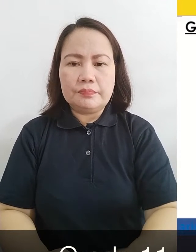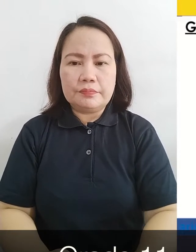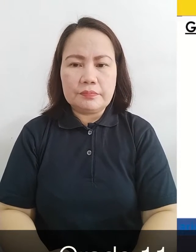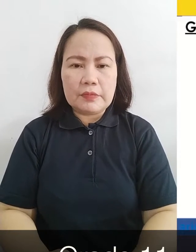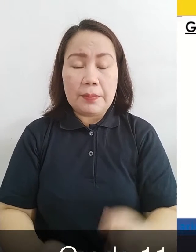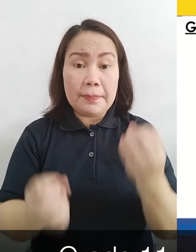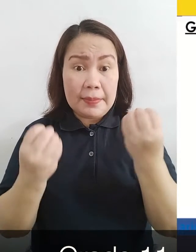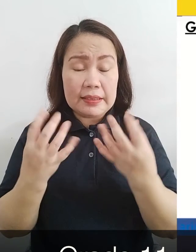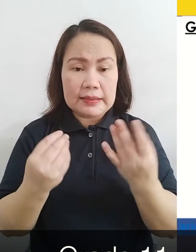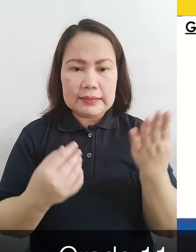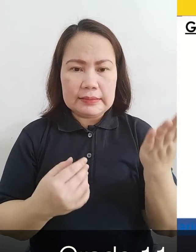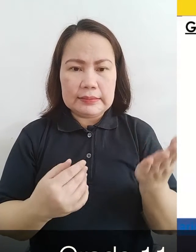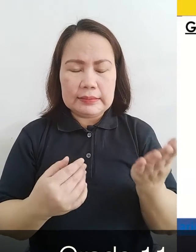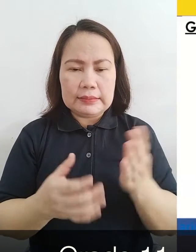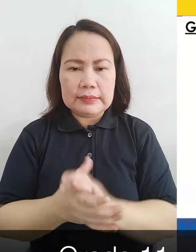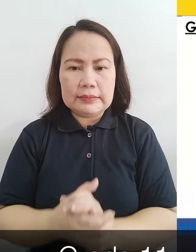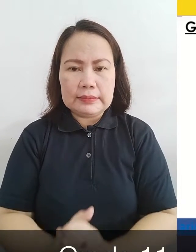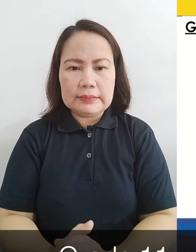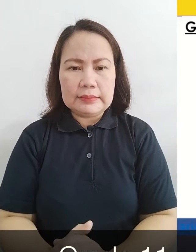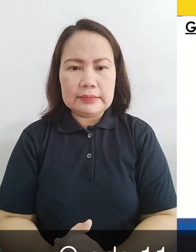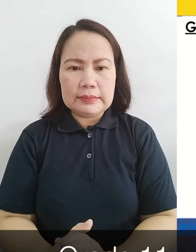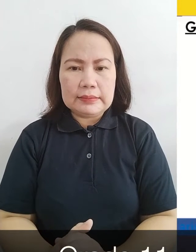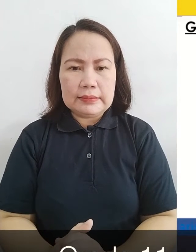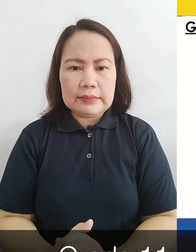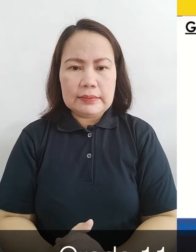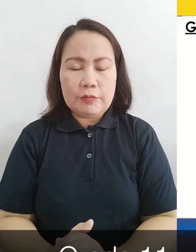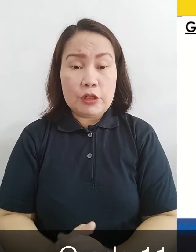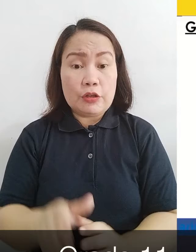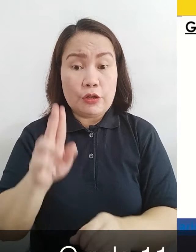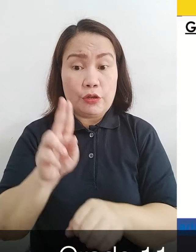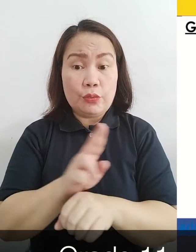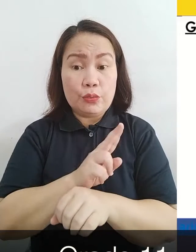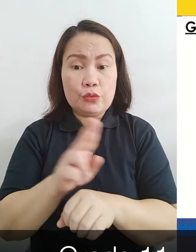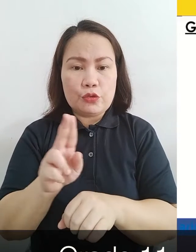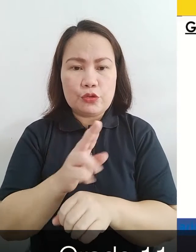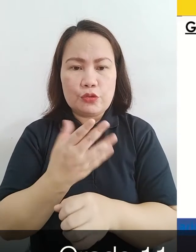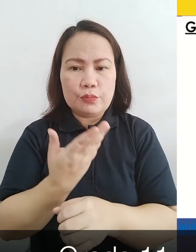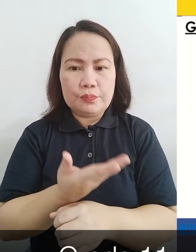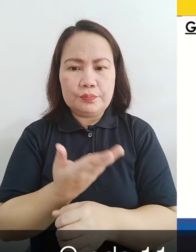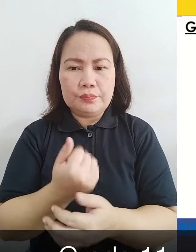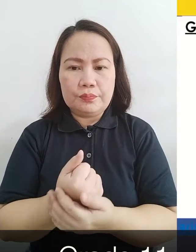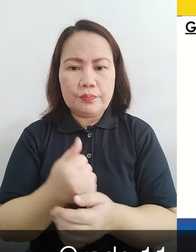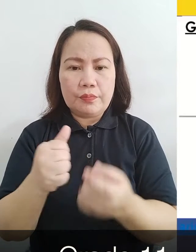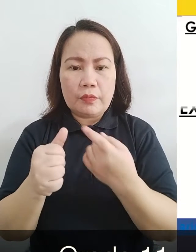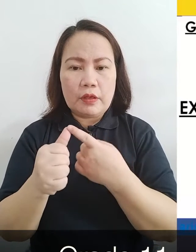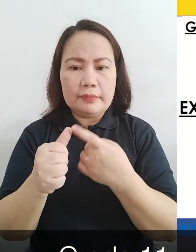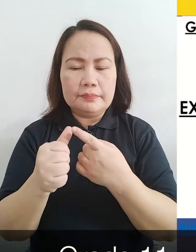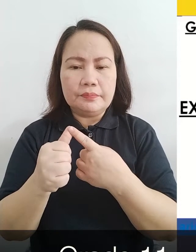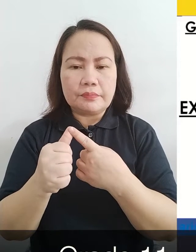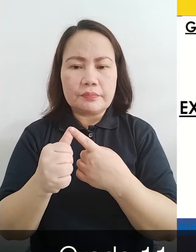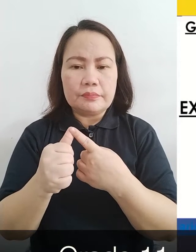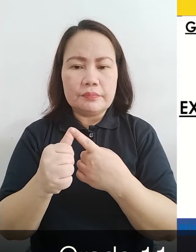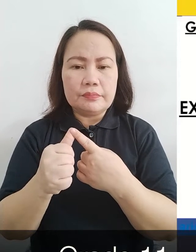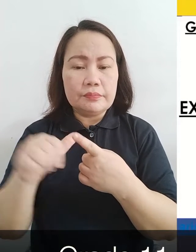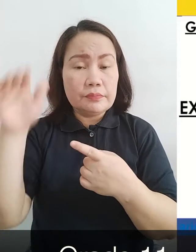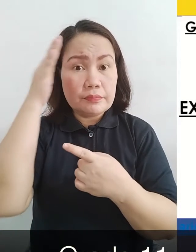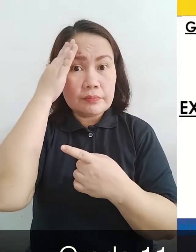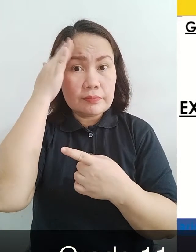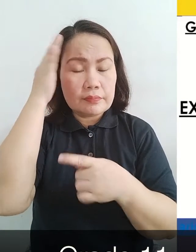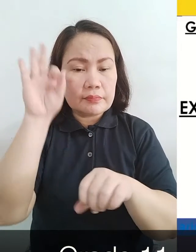function. So marami to. O, yan ang gagamitin natin.